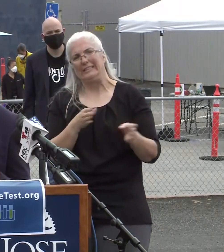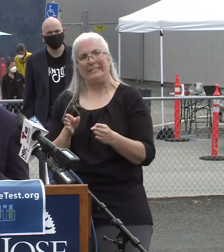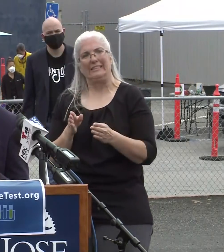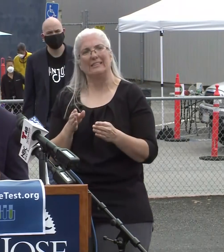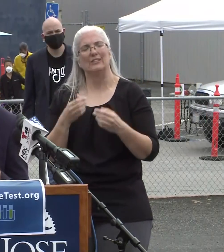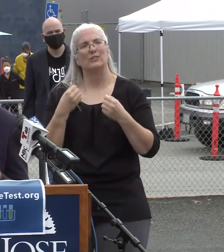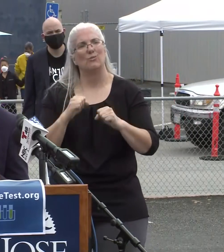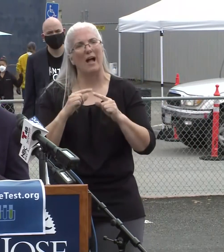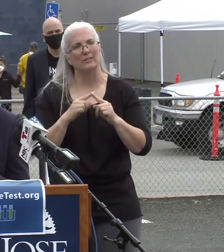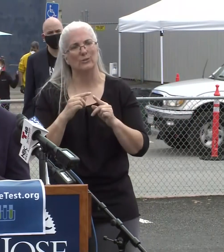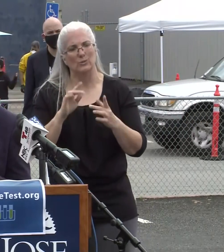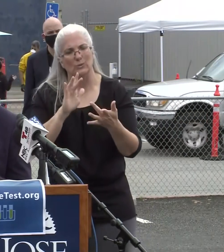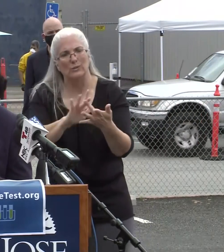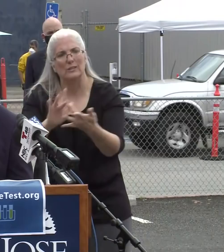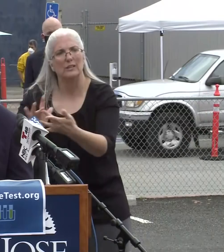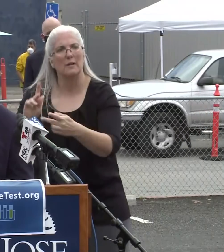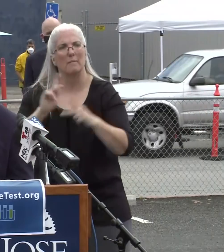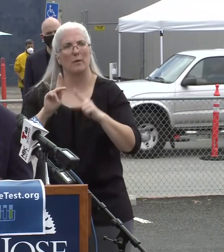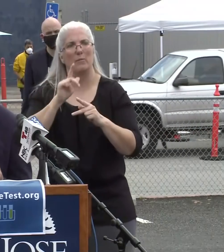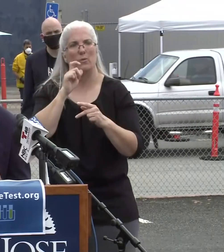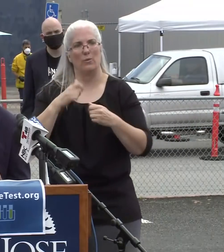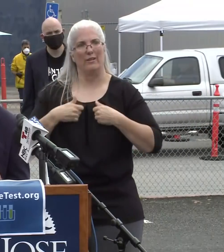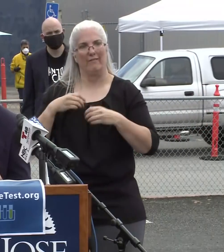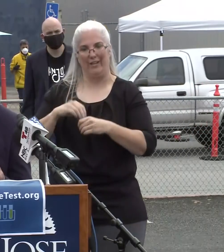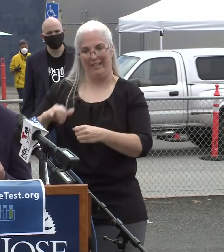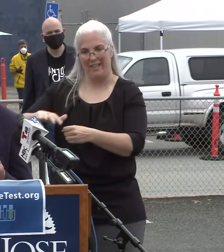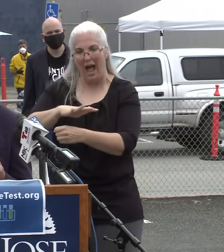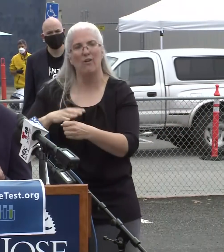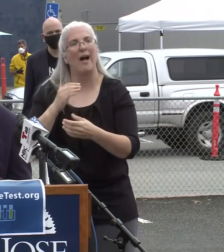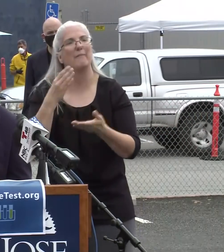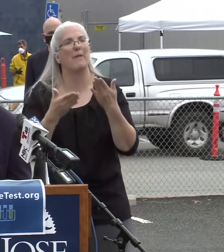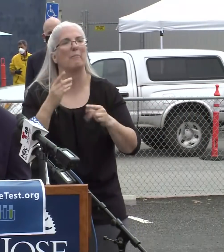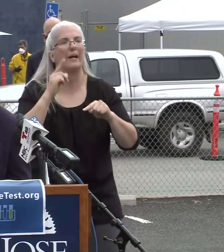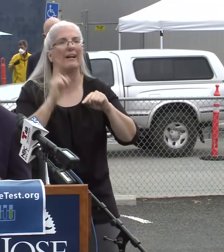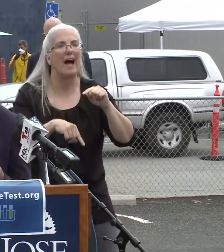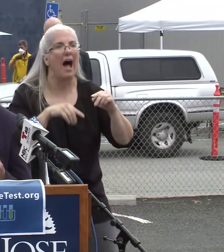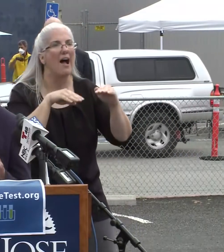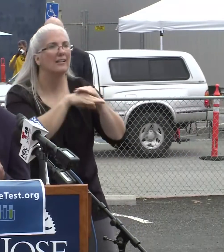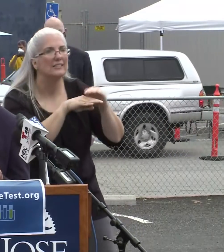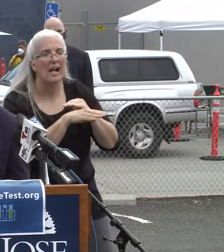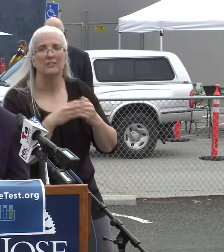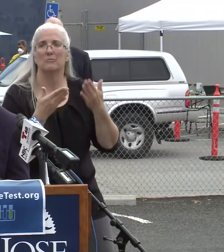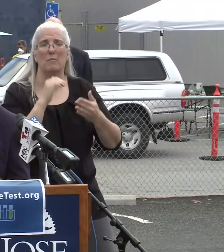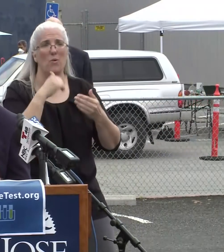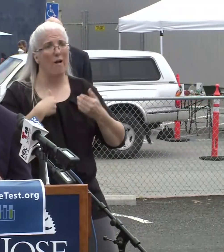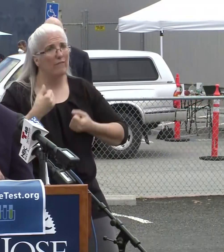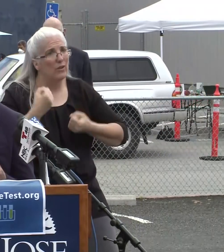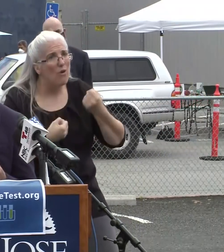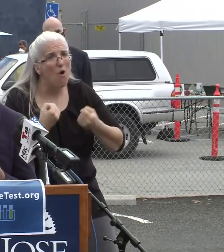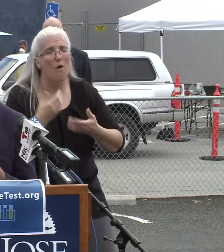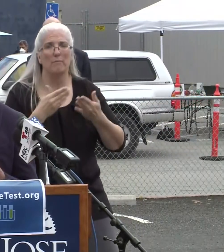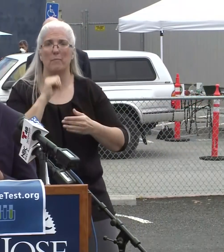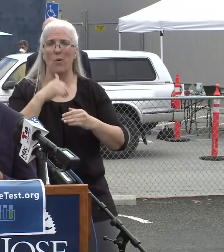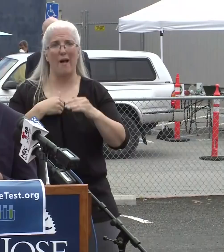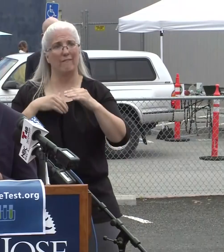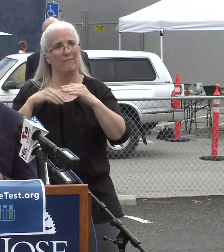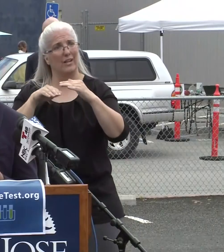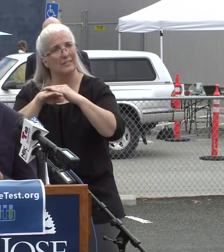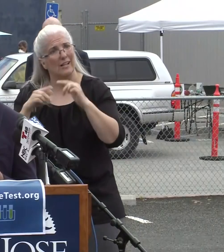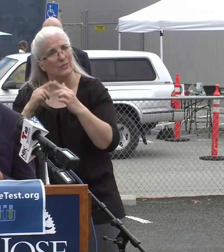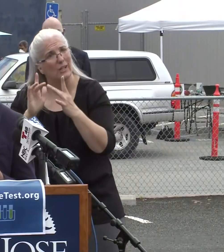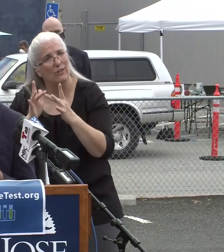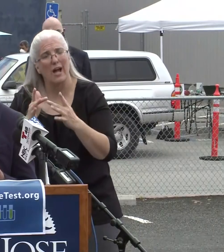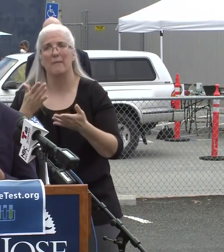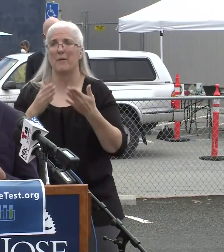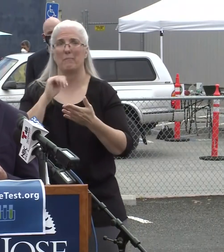trying to reach people who don't necessarily have easy access to the internet, who don't have cars, who don't understand the language. We're boots on the ground